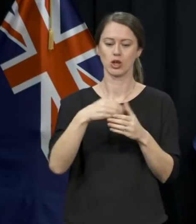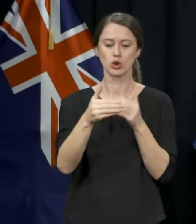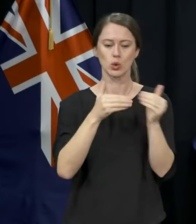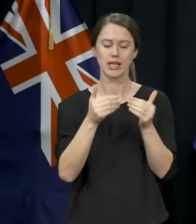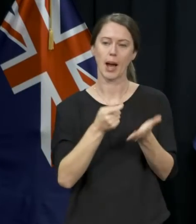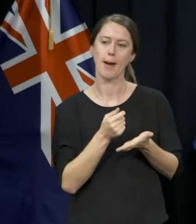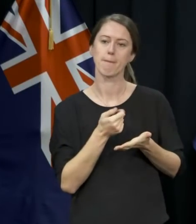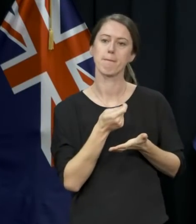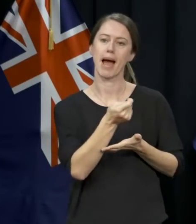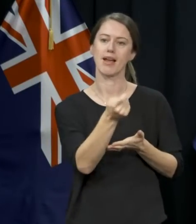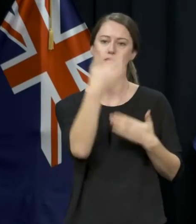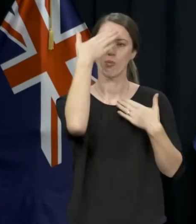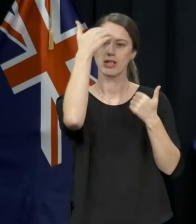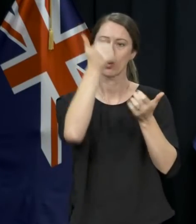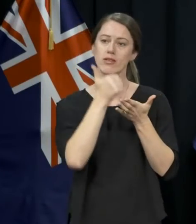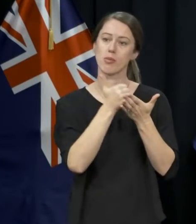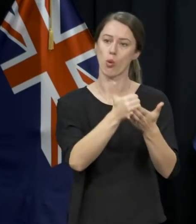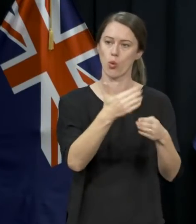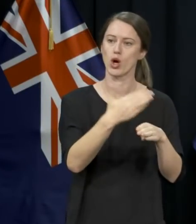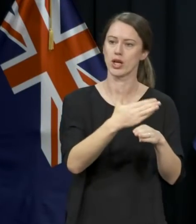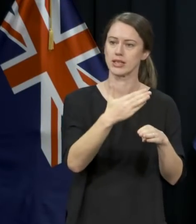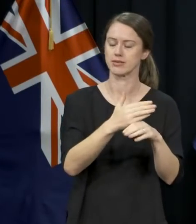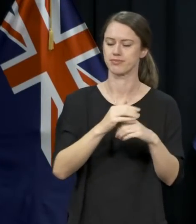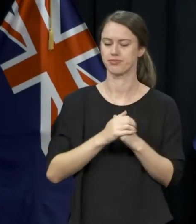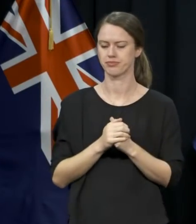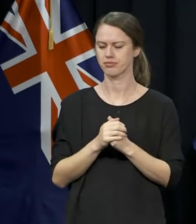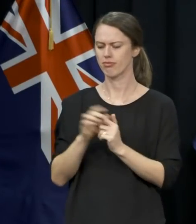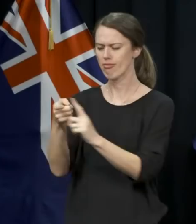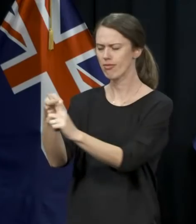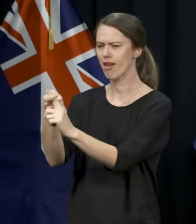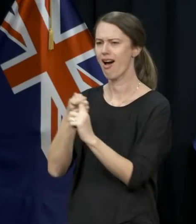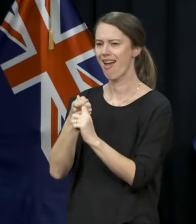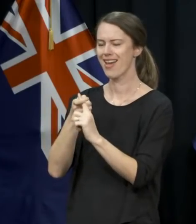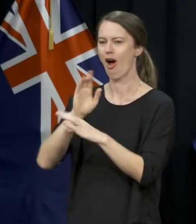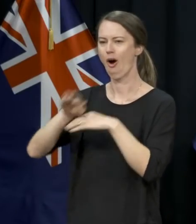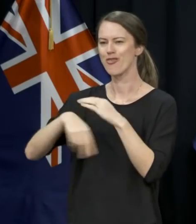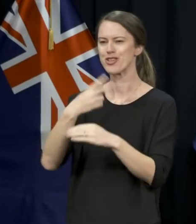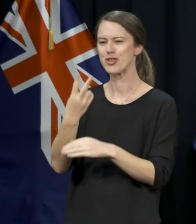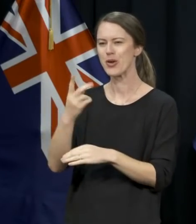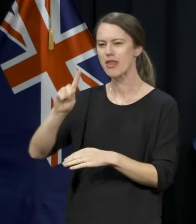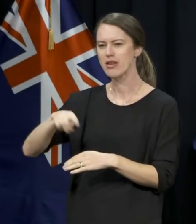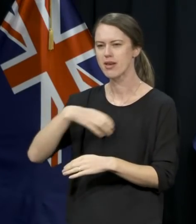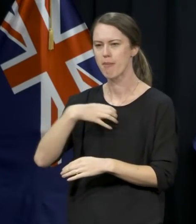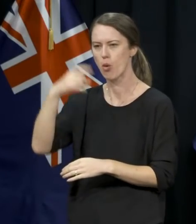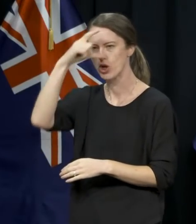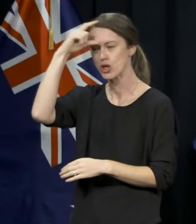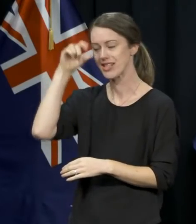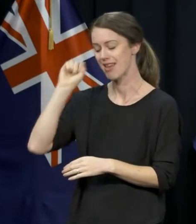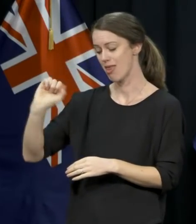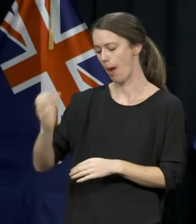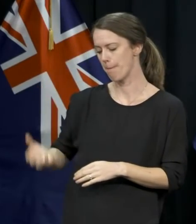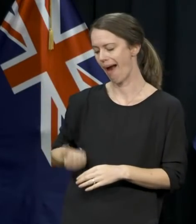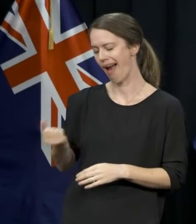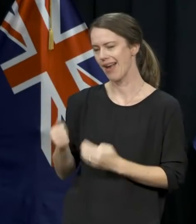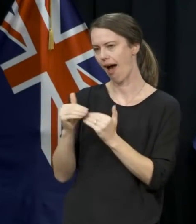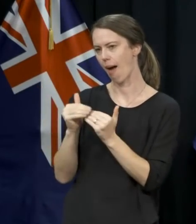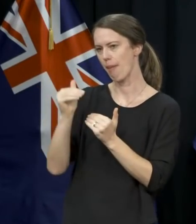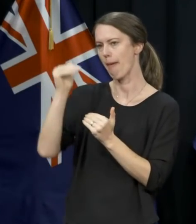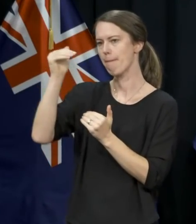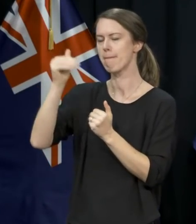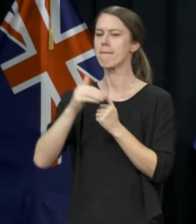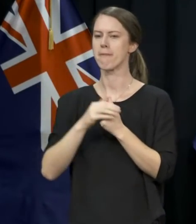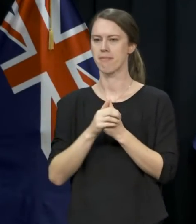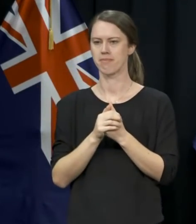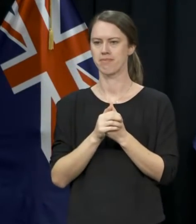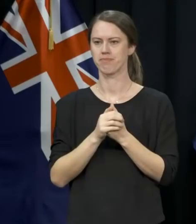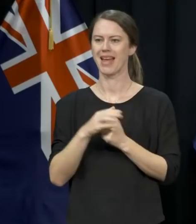mental health support workers. We've hired more than 2,000 more nurses and increased their pay. We've established